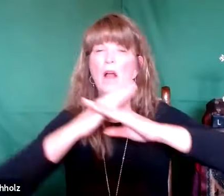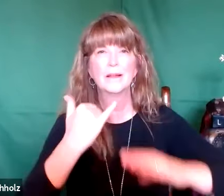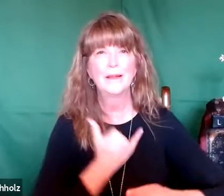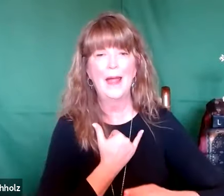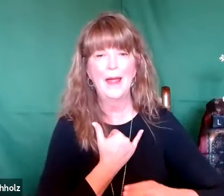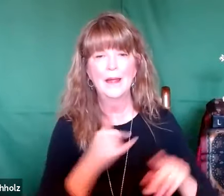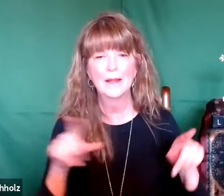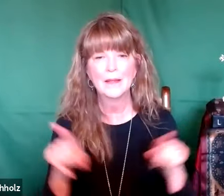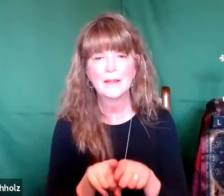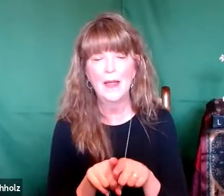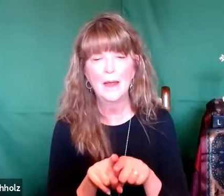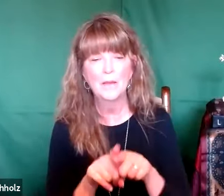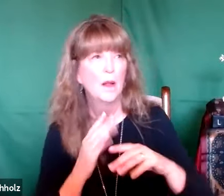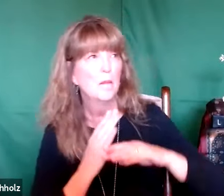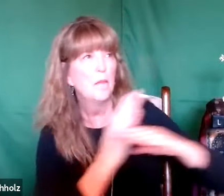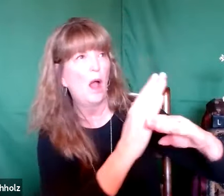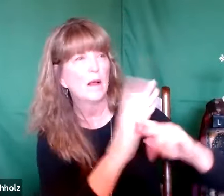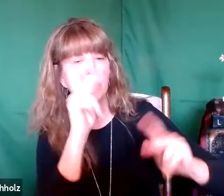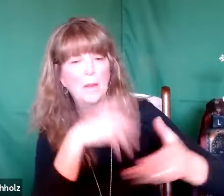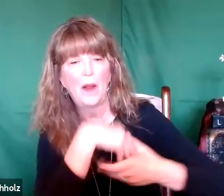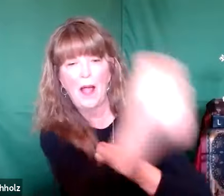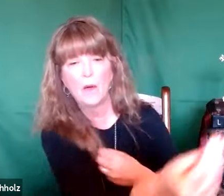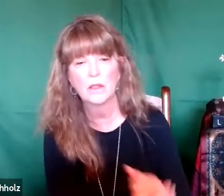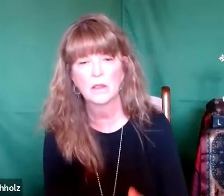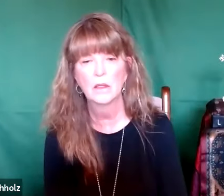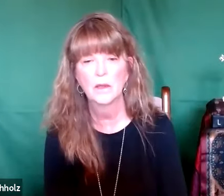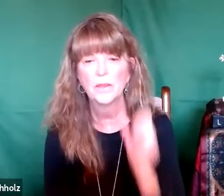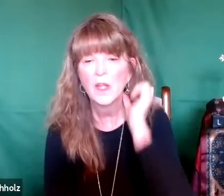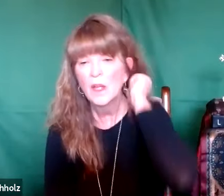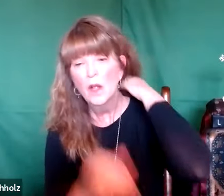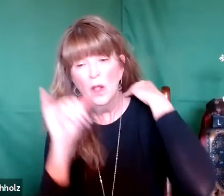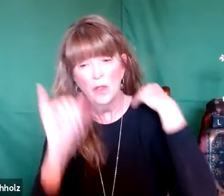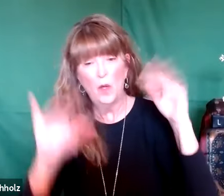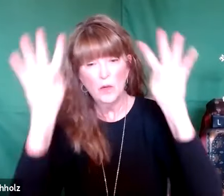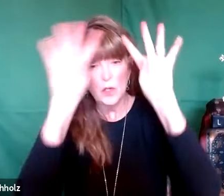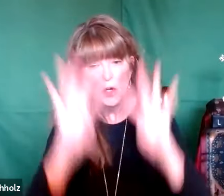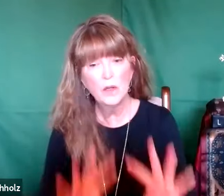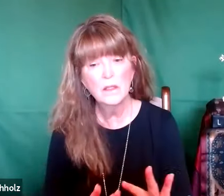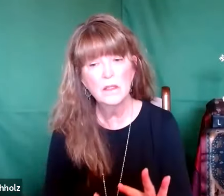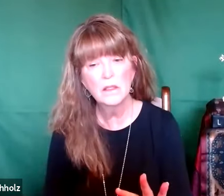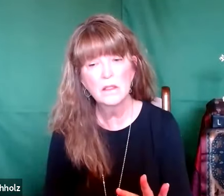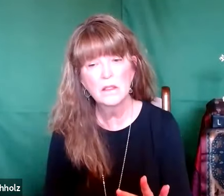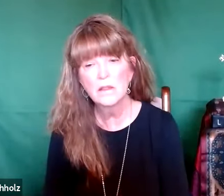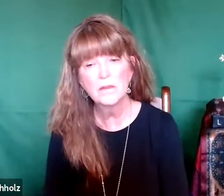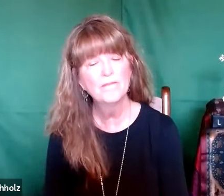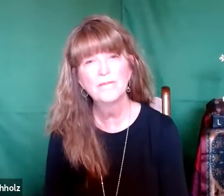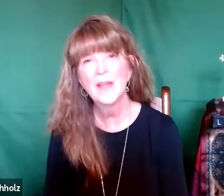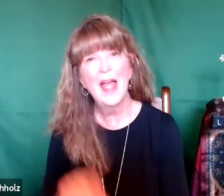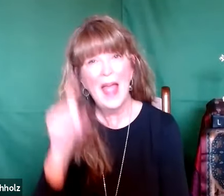Often, we don't even know ourselves well because of these barriers that we've put up to keep people and God and